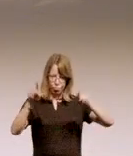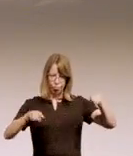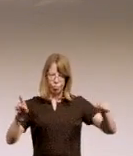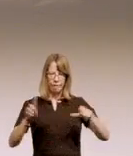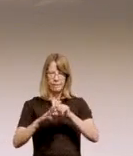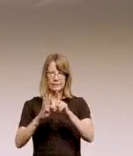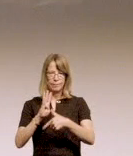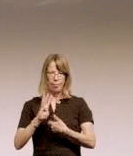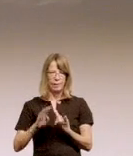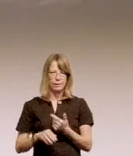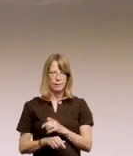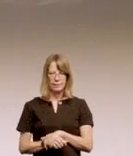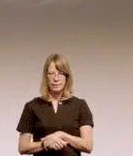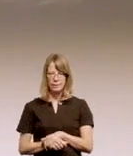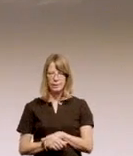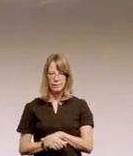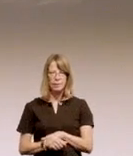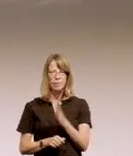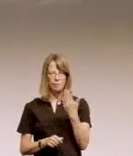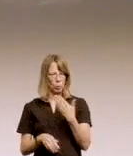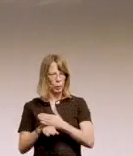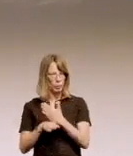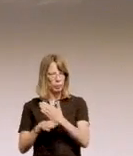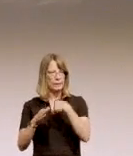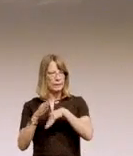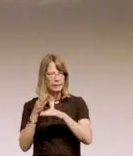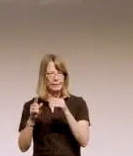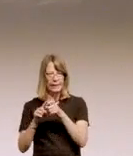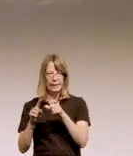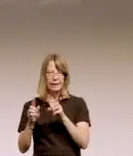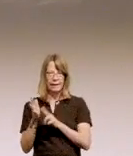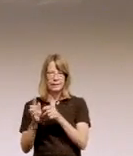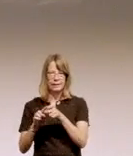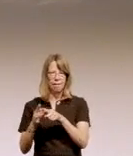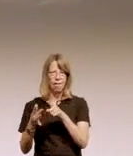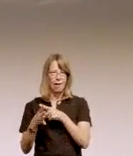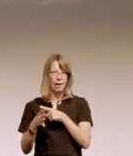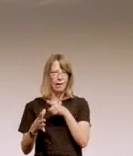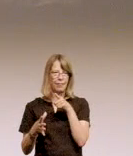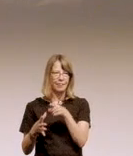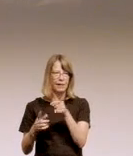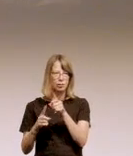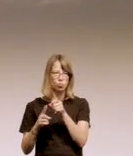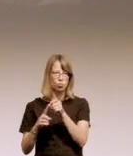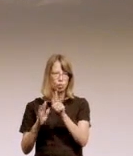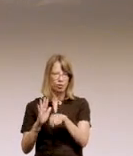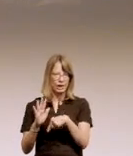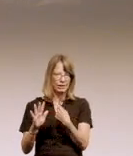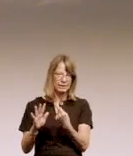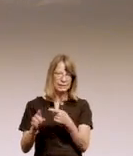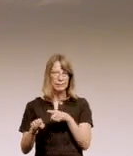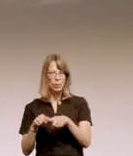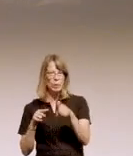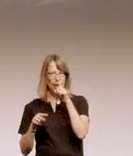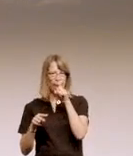When we were dealing with a project internal to the agency, like the Planning Pathways project, we were speaking to primarily